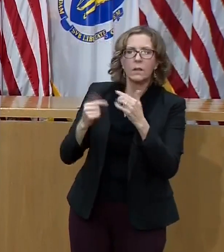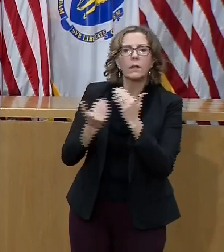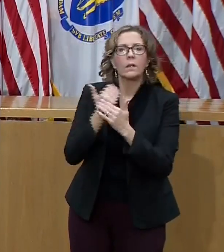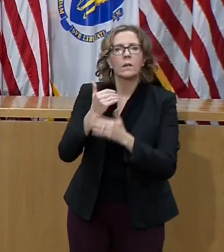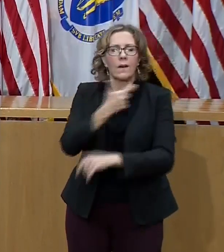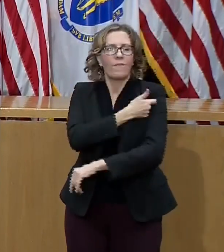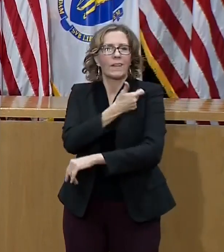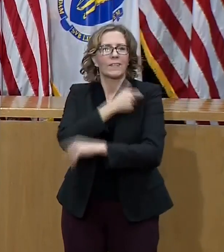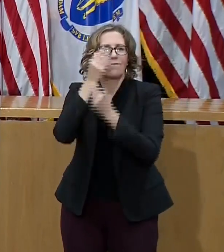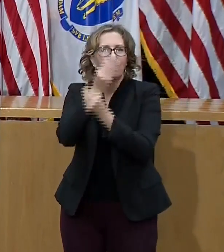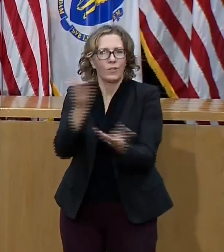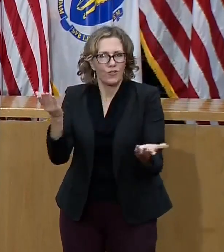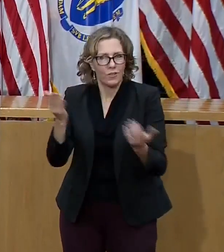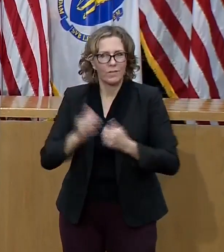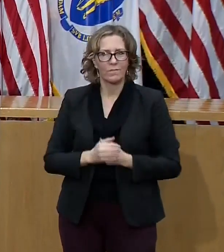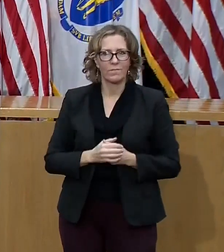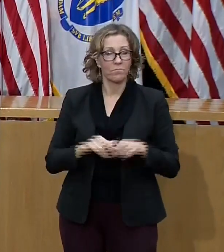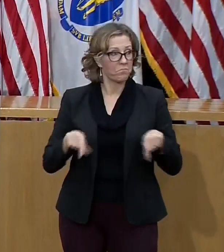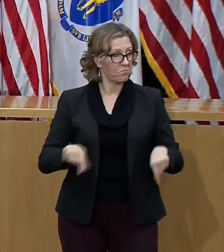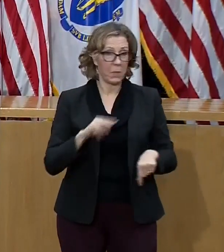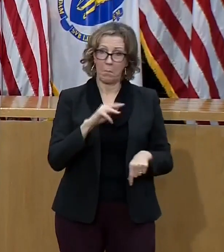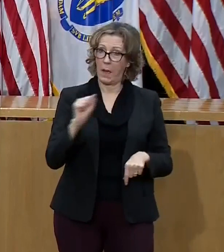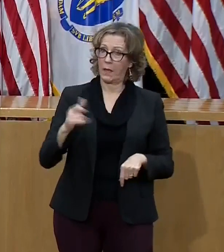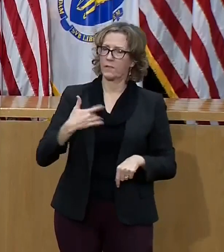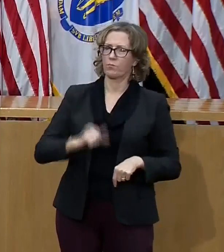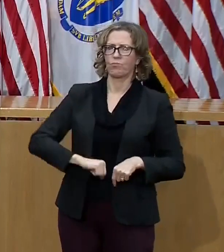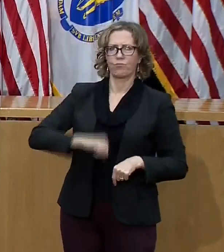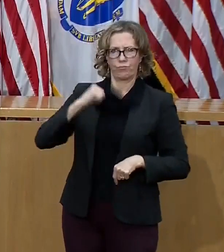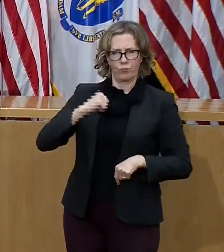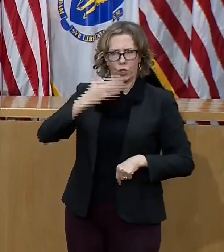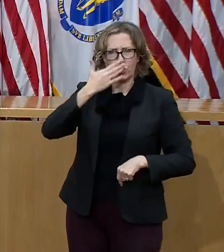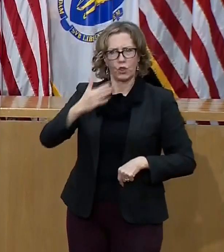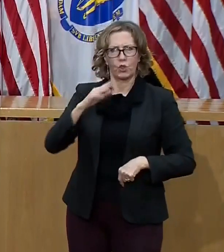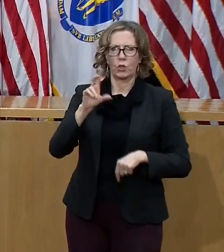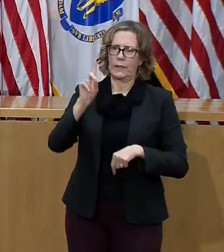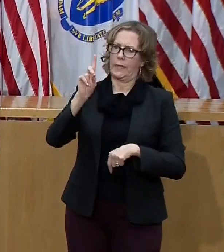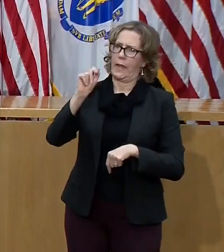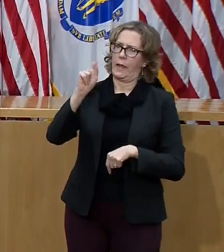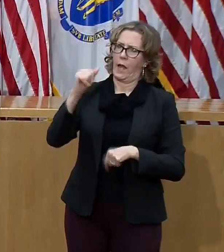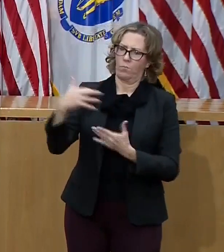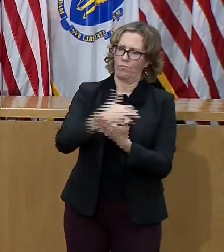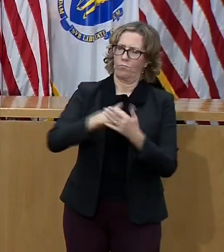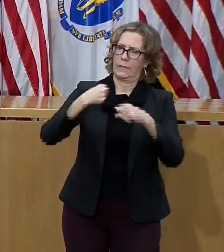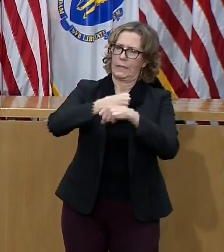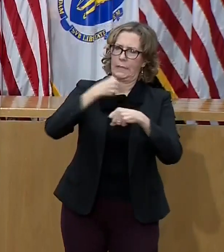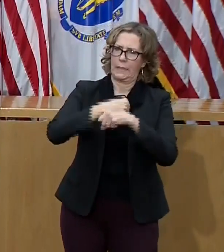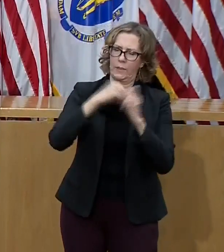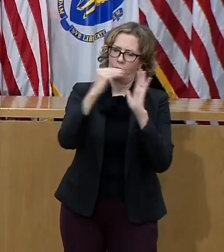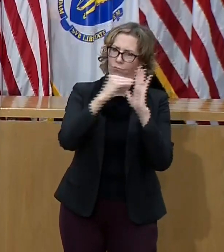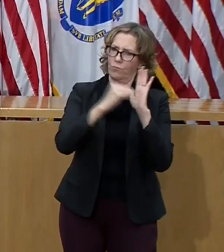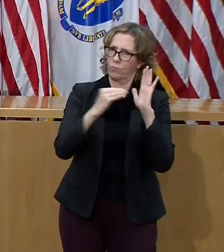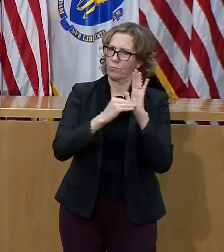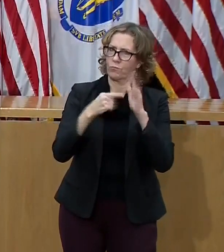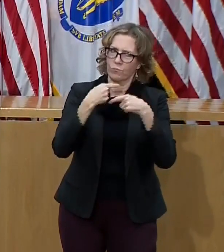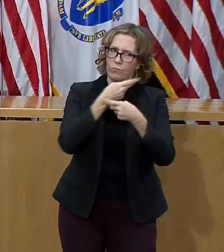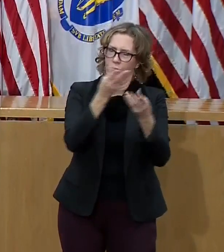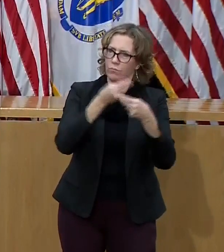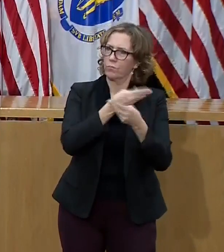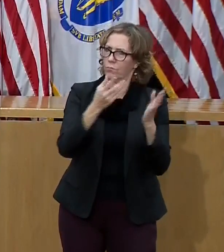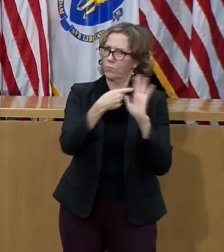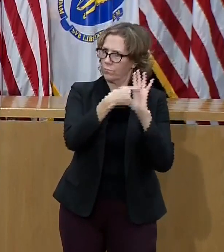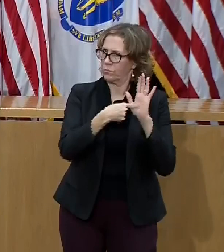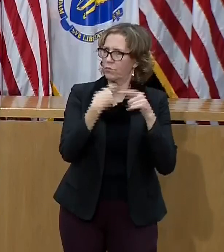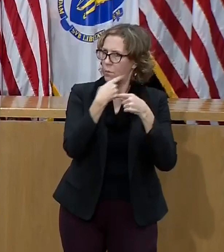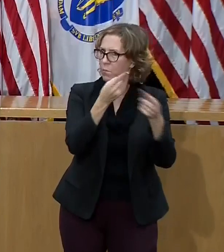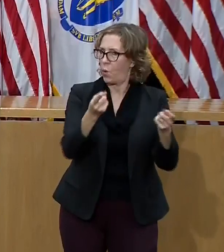Massachusetts is proud of the fact that we have some of the most robust, accessible data in the country regarding the pandemic and our response.